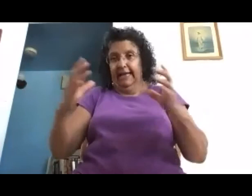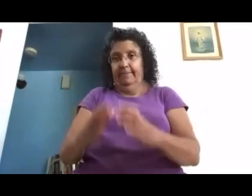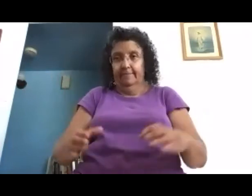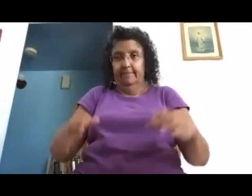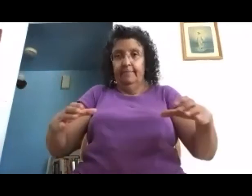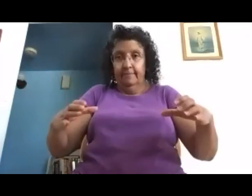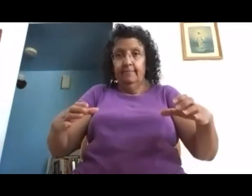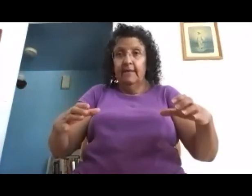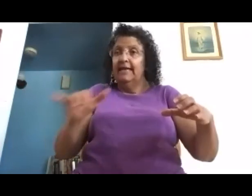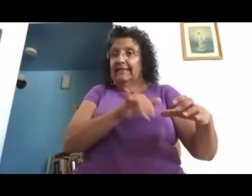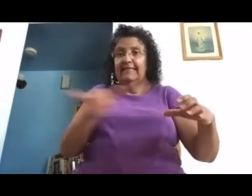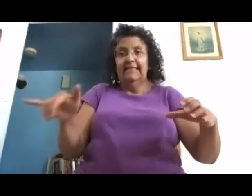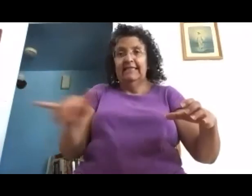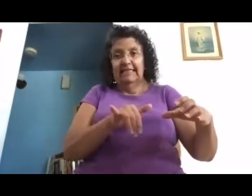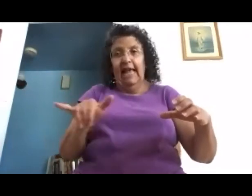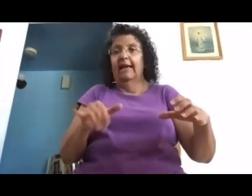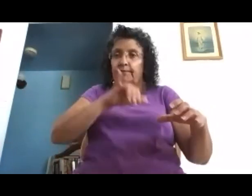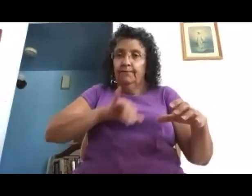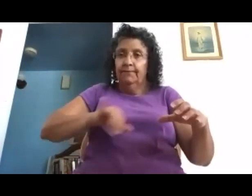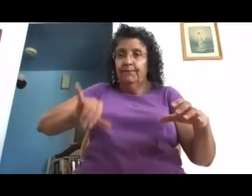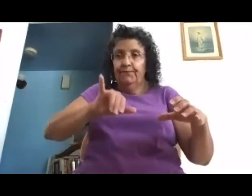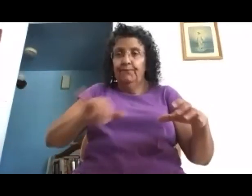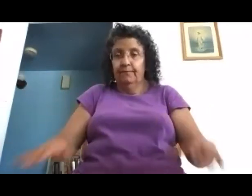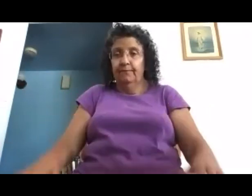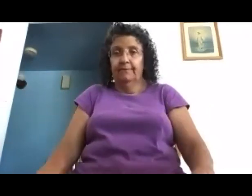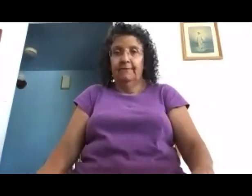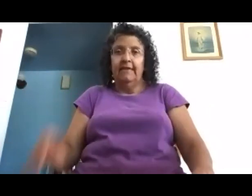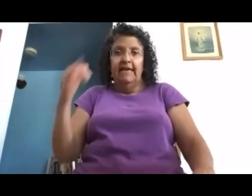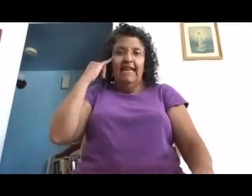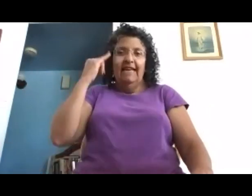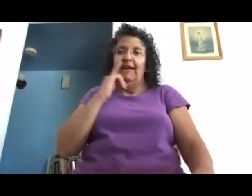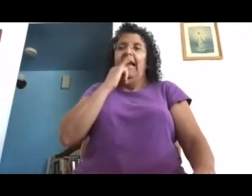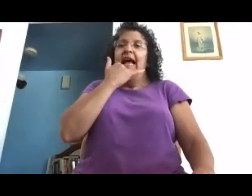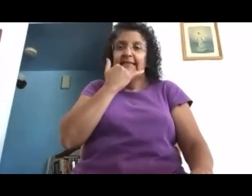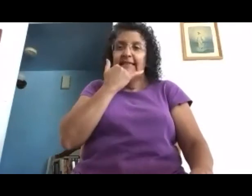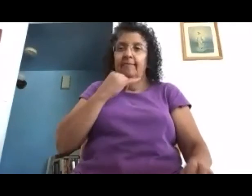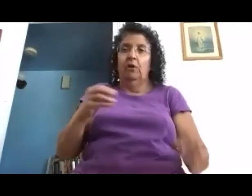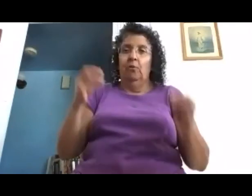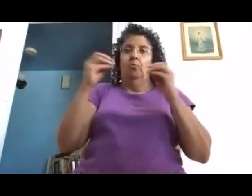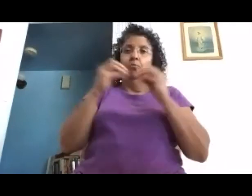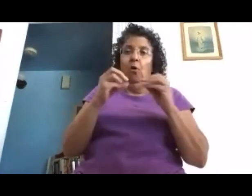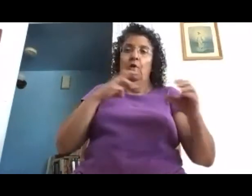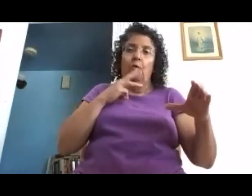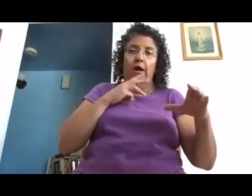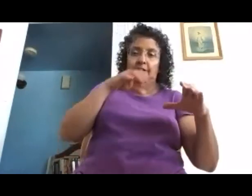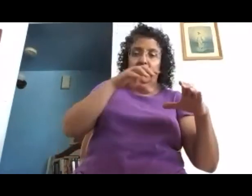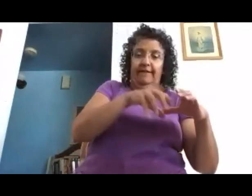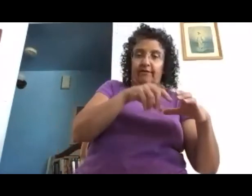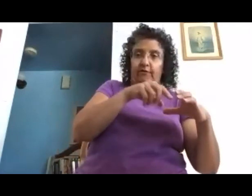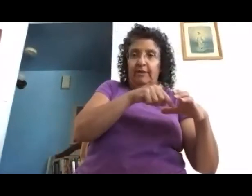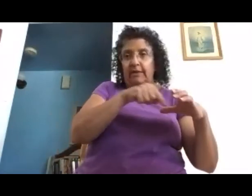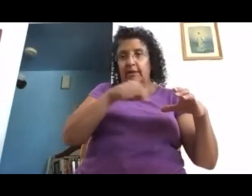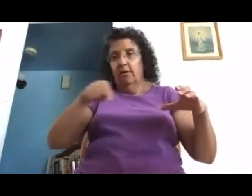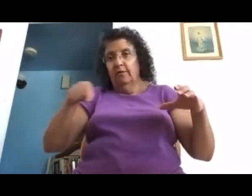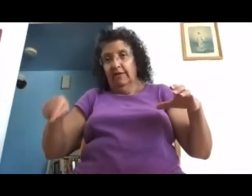water. Even if I were to accidentally pour more water over here than over here, I don't know if you can tell, it's all wet in the bottom and both sponges